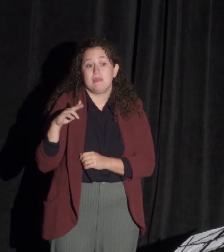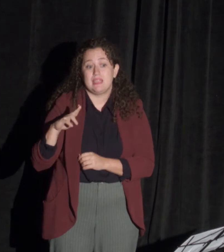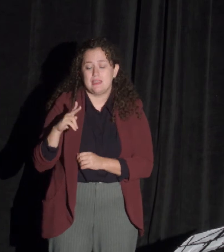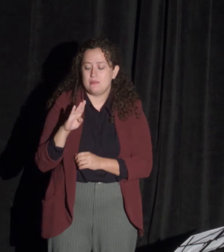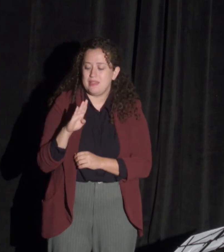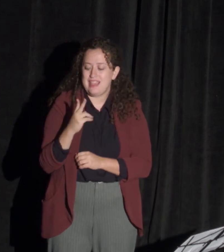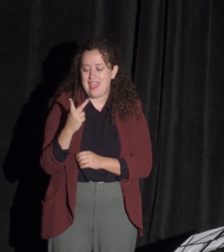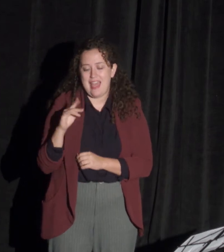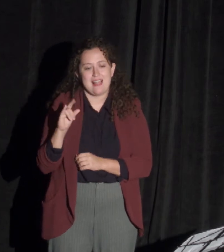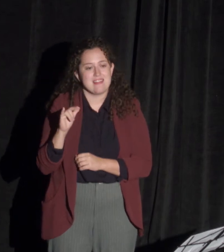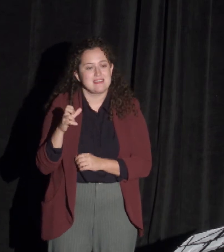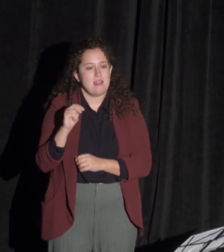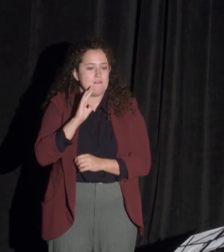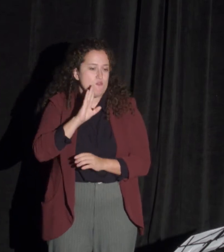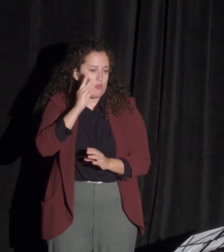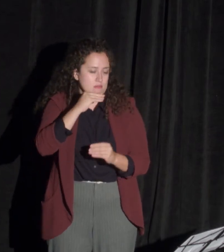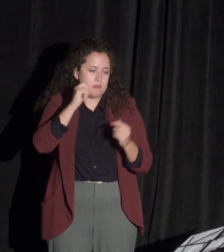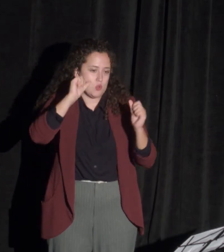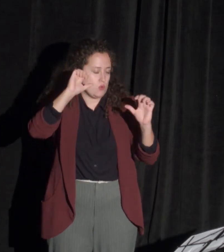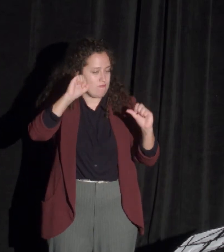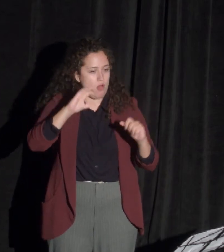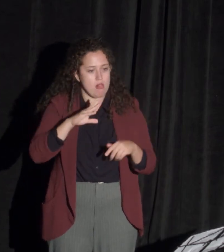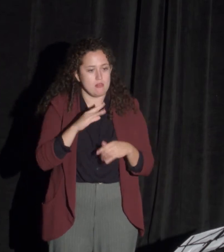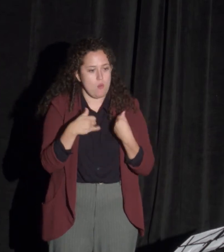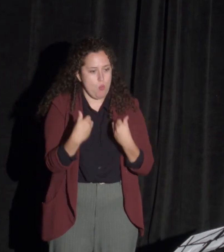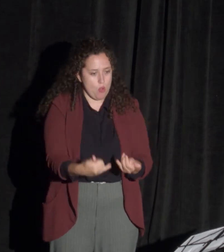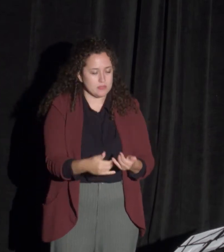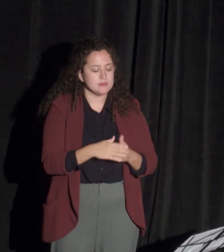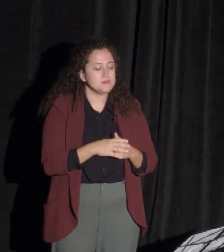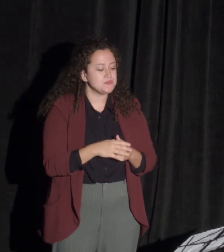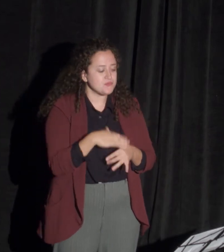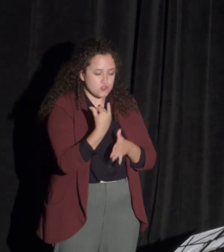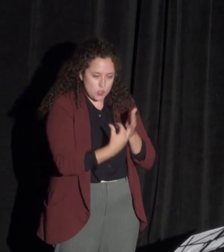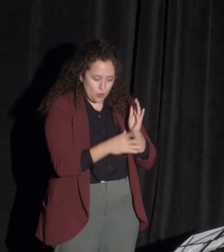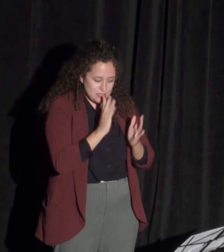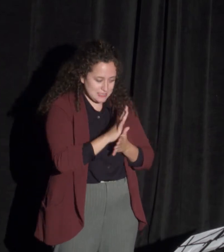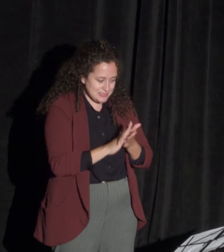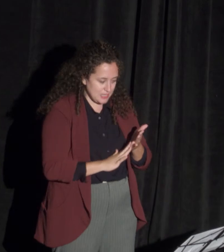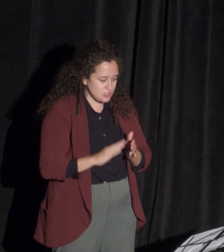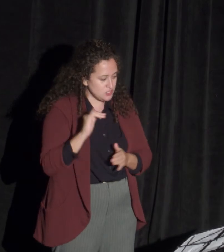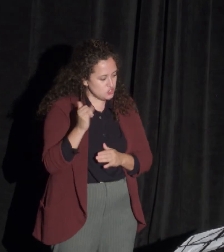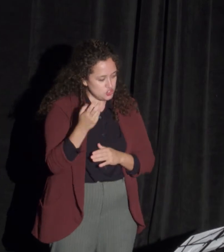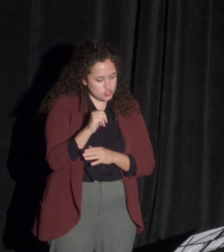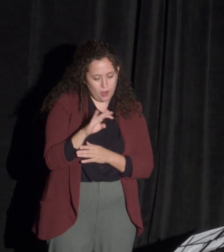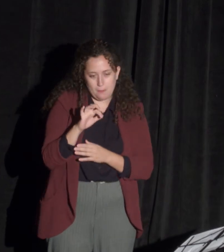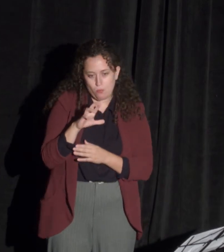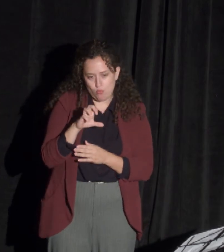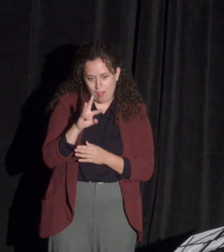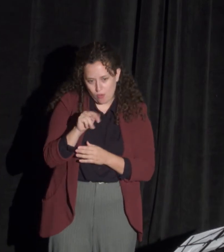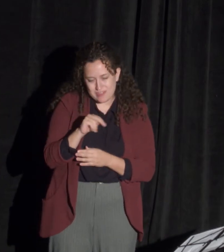Emily Knowles Grumble for the lovely art design, John Brown and his team for this terrific